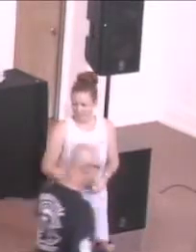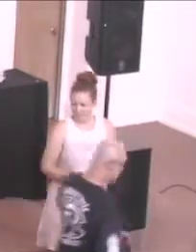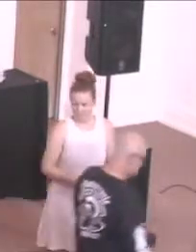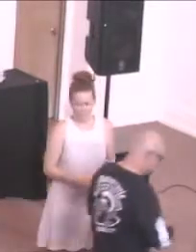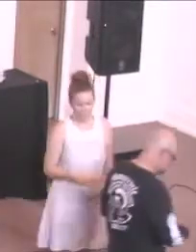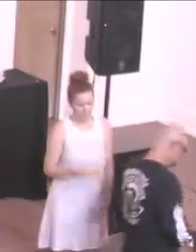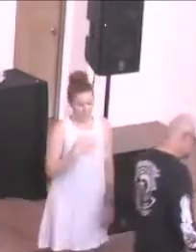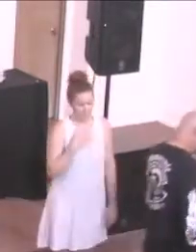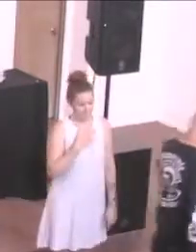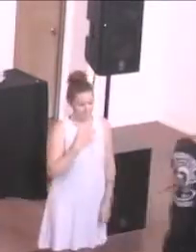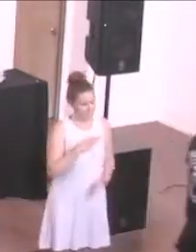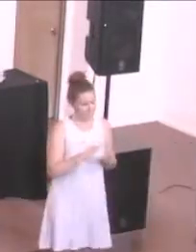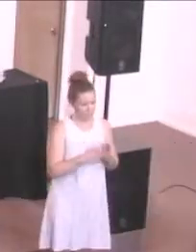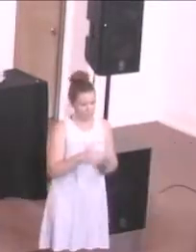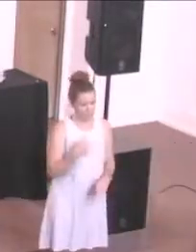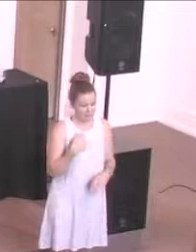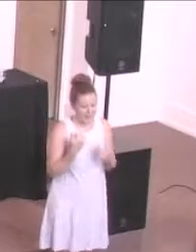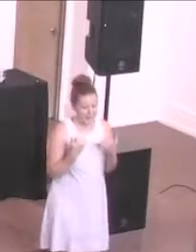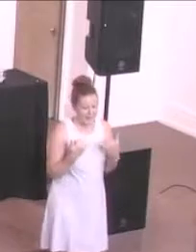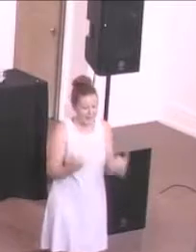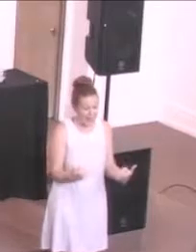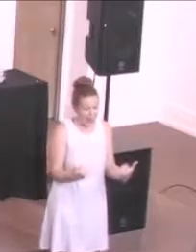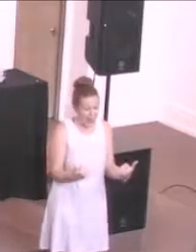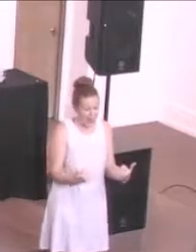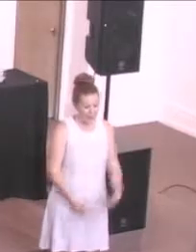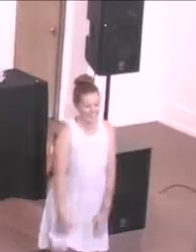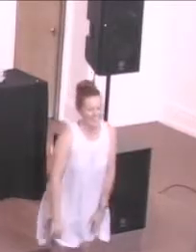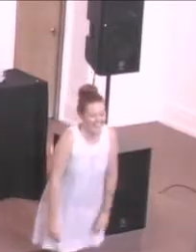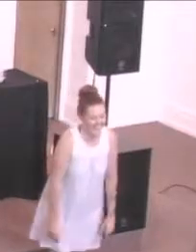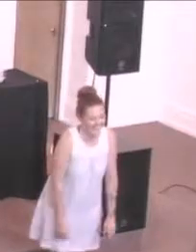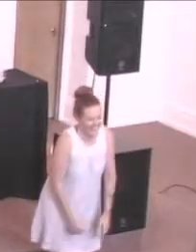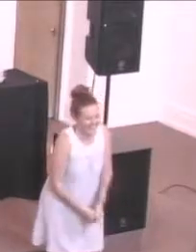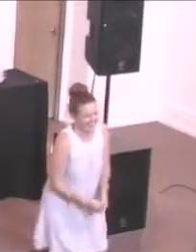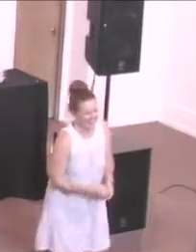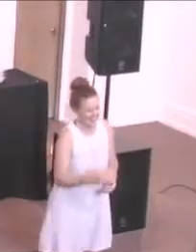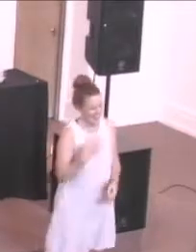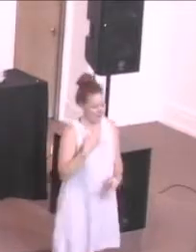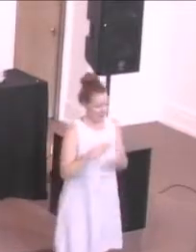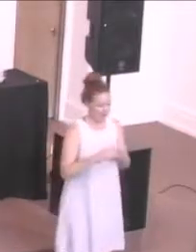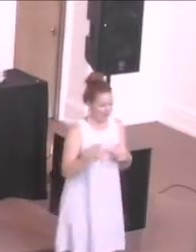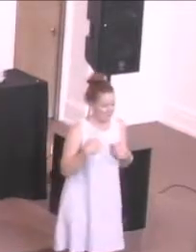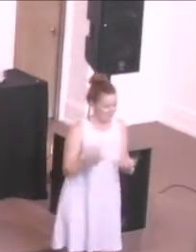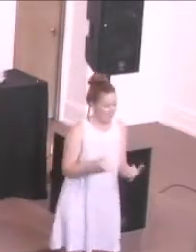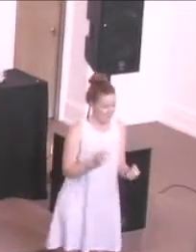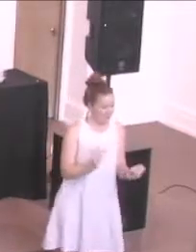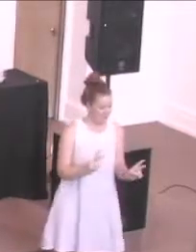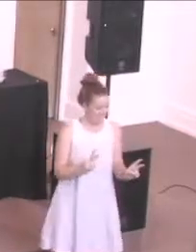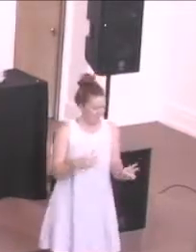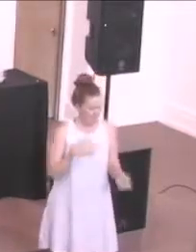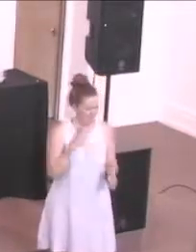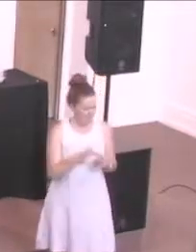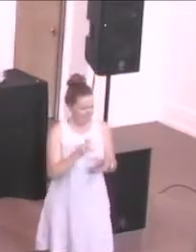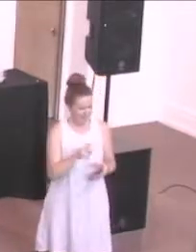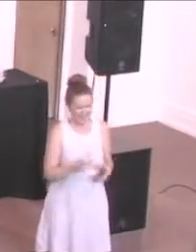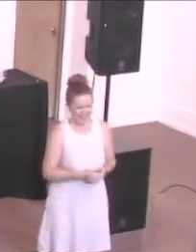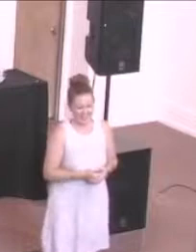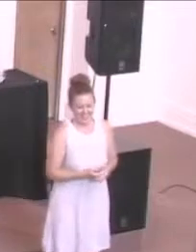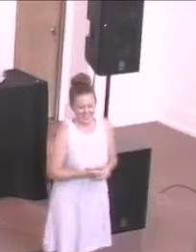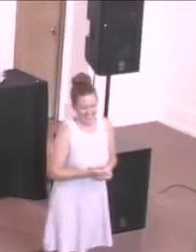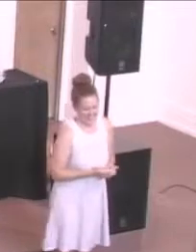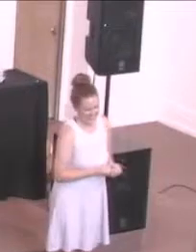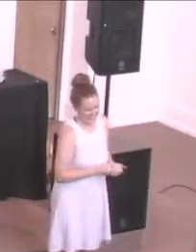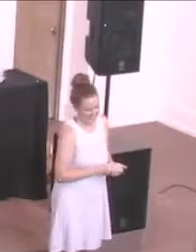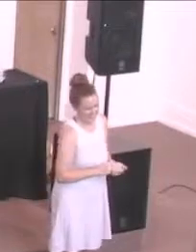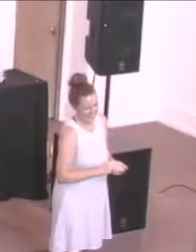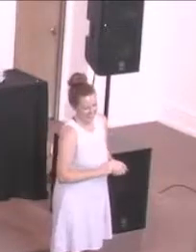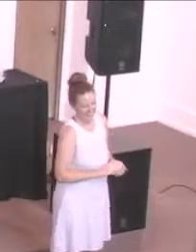All right. Please join me in our Set Free Pledge, and we do have some new folks. I know the kids want to rock